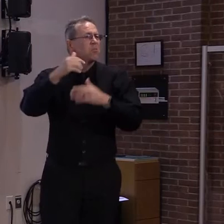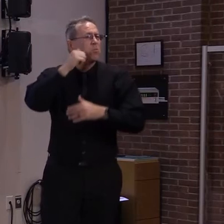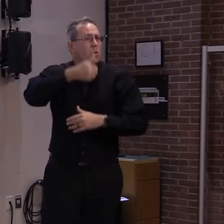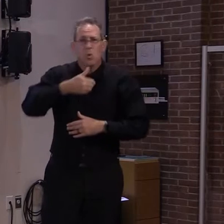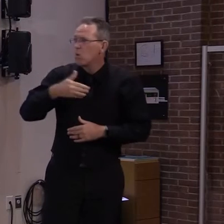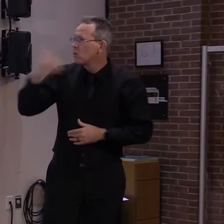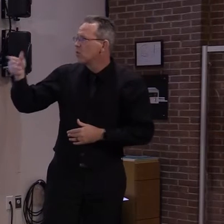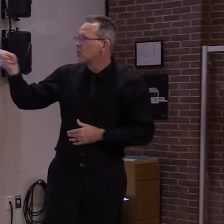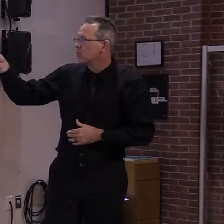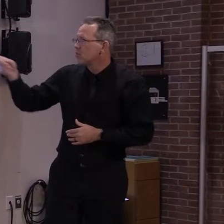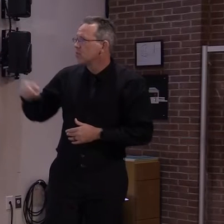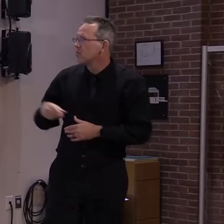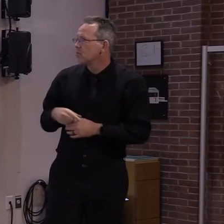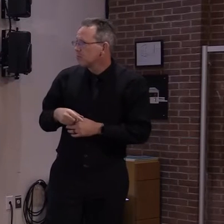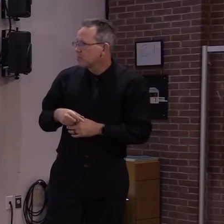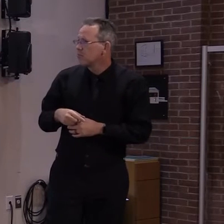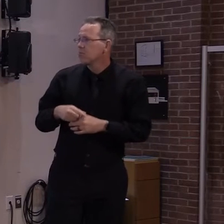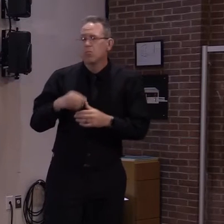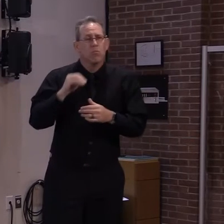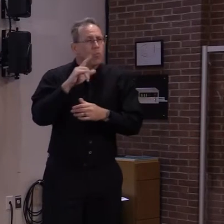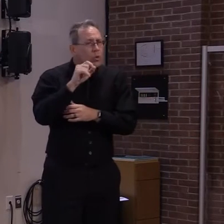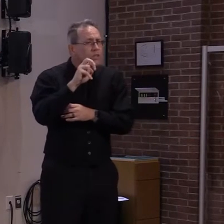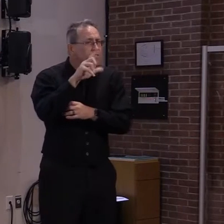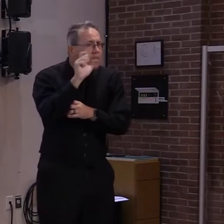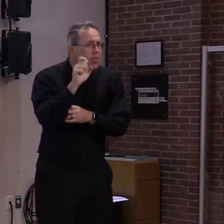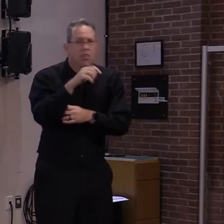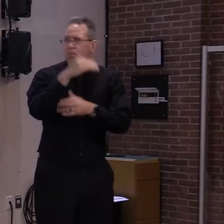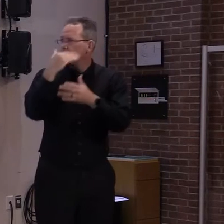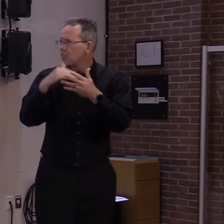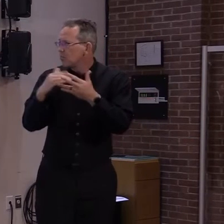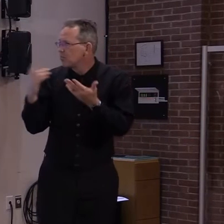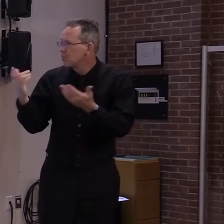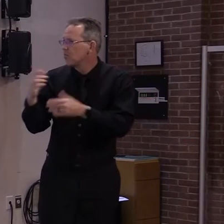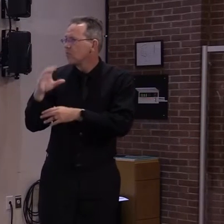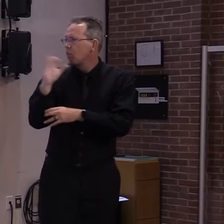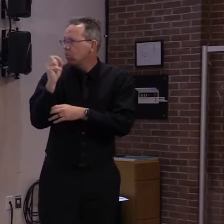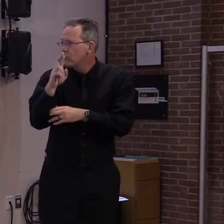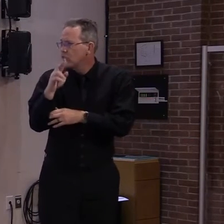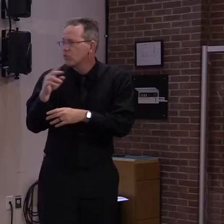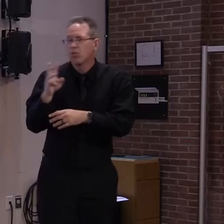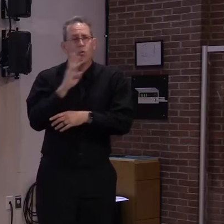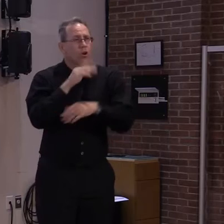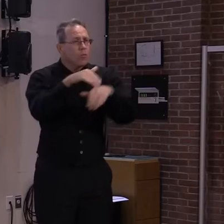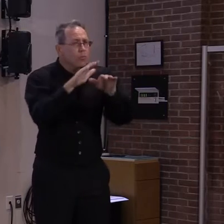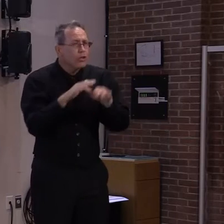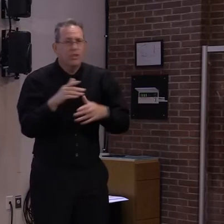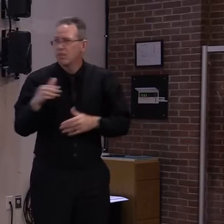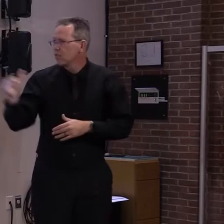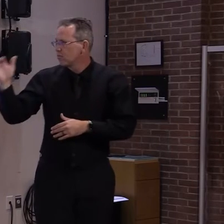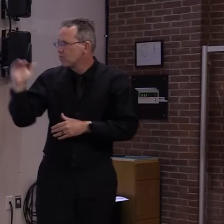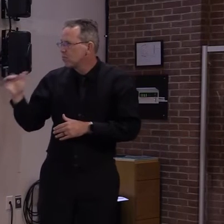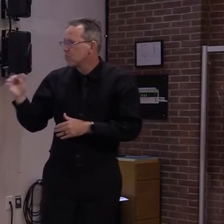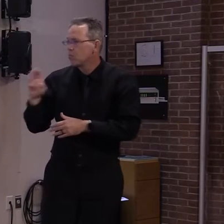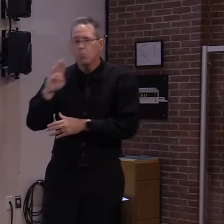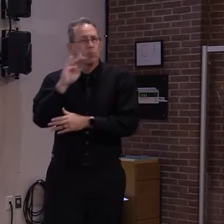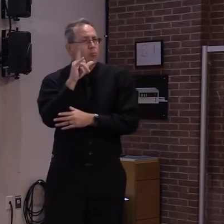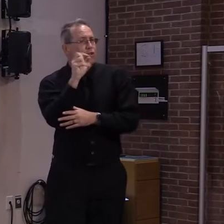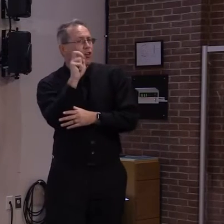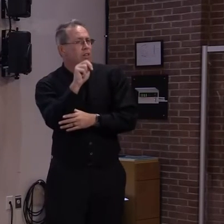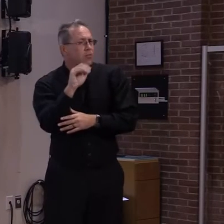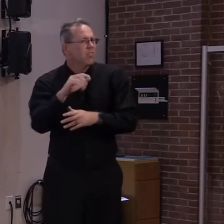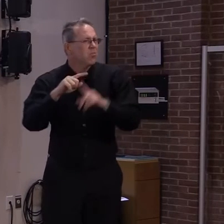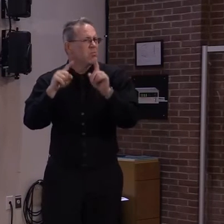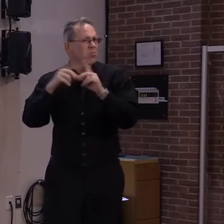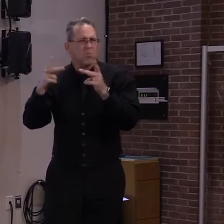Oxbow Riverfront Park, that's in Morrisville, the Mount Mansfield Union High School in Jericho, Colchester Middle